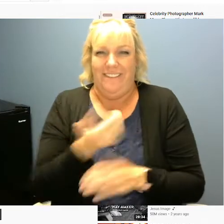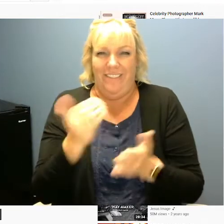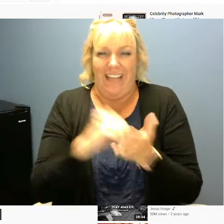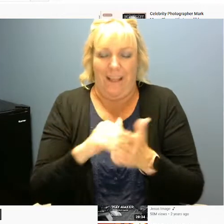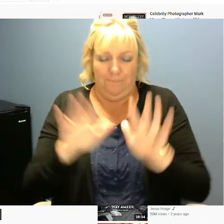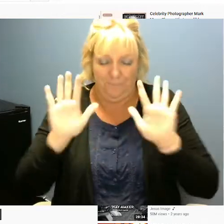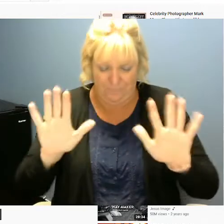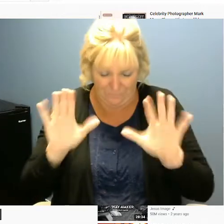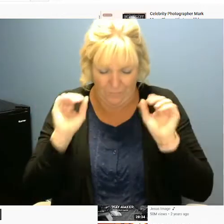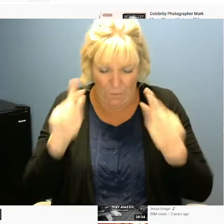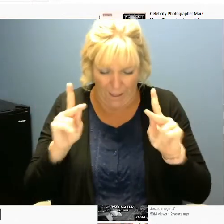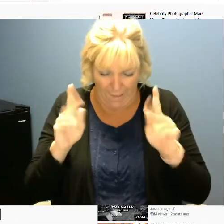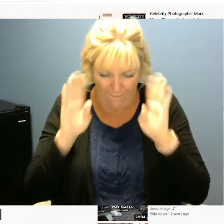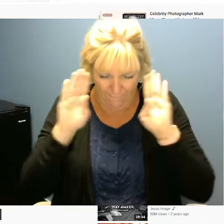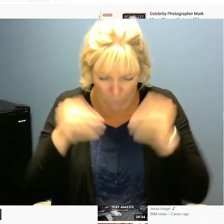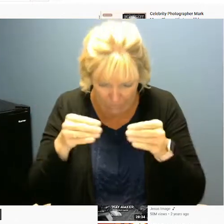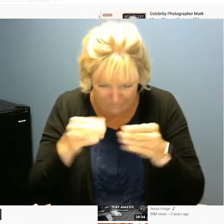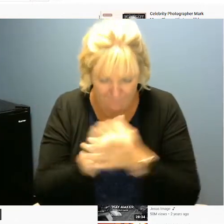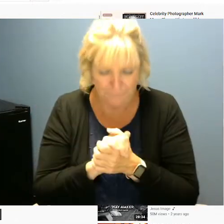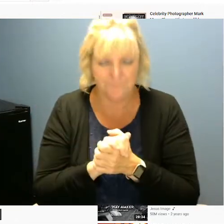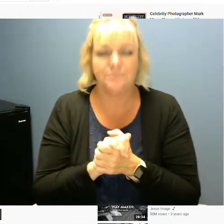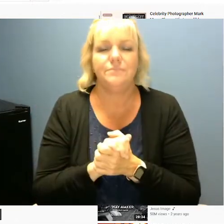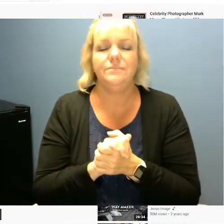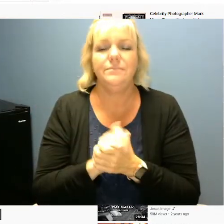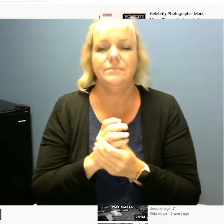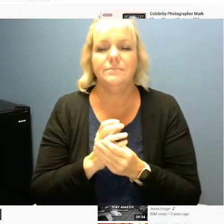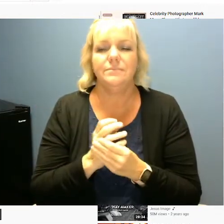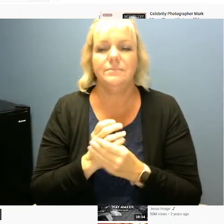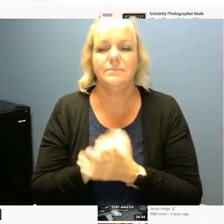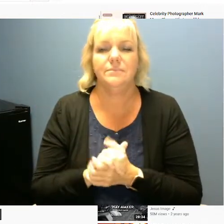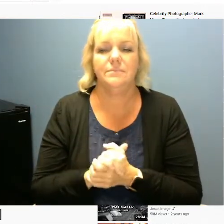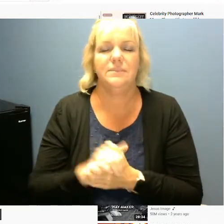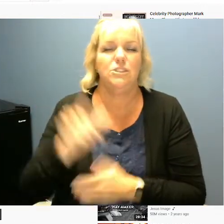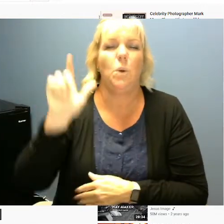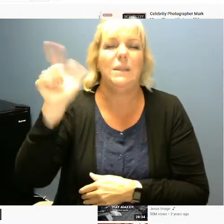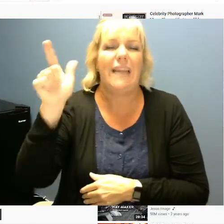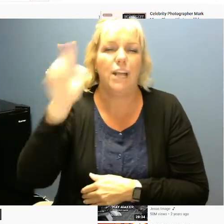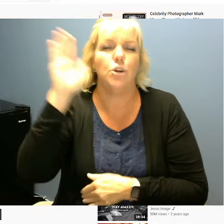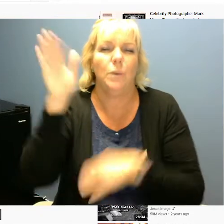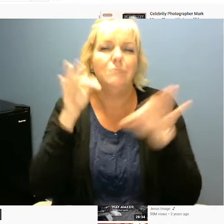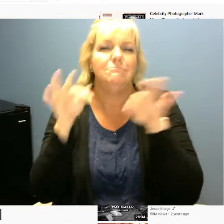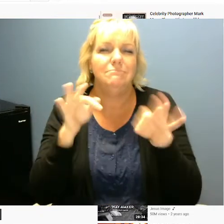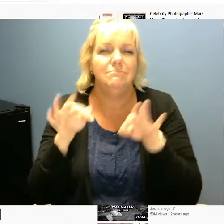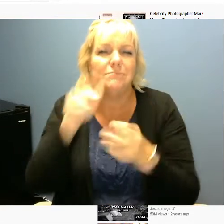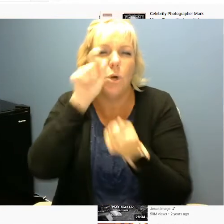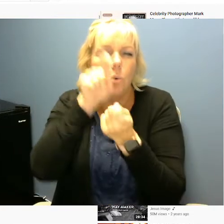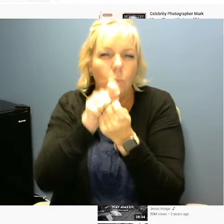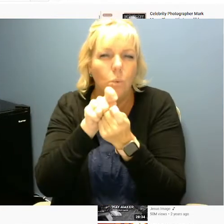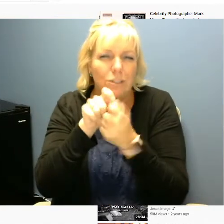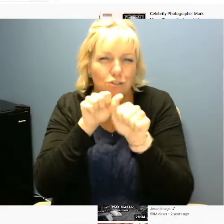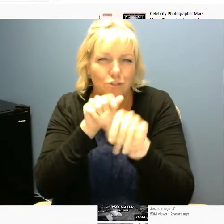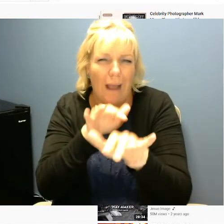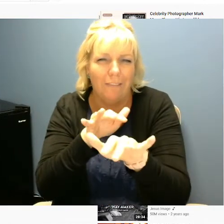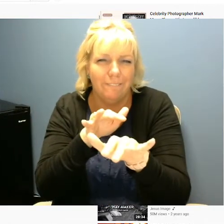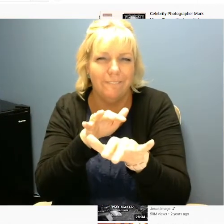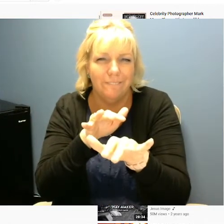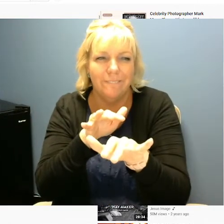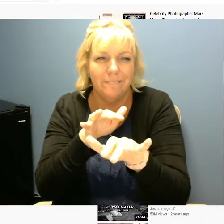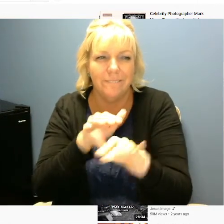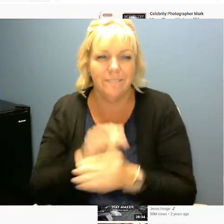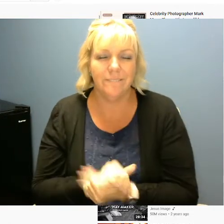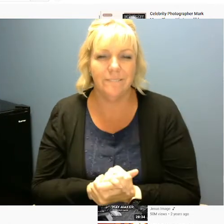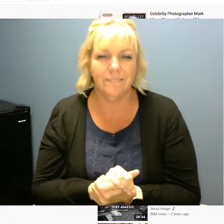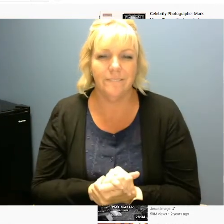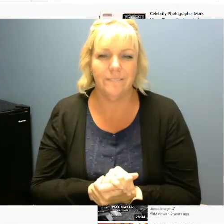focus. So we'll talk about witchcraft in a few lectures from now, but